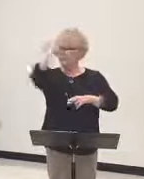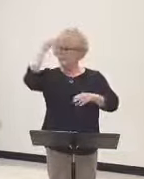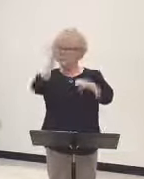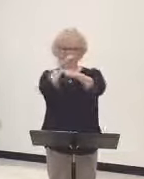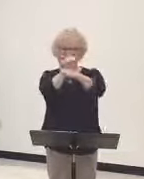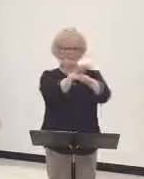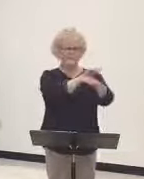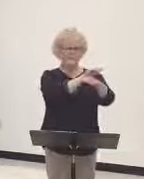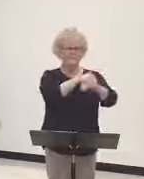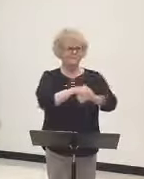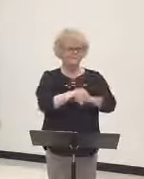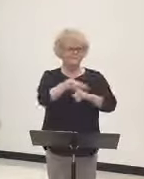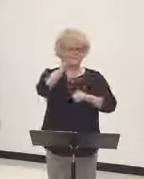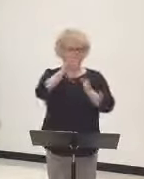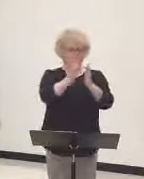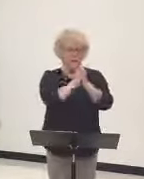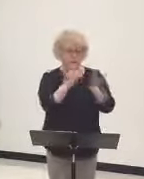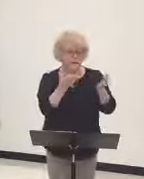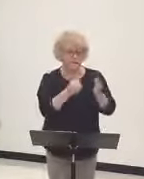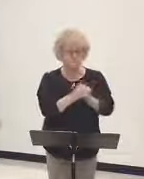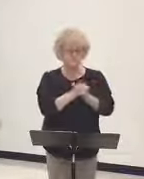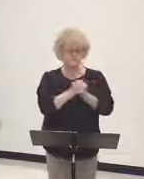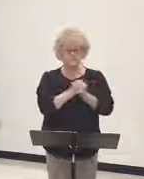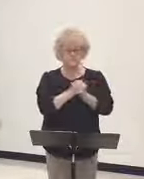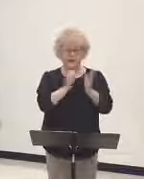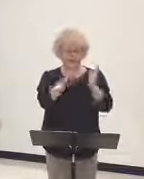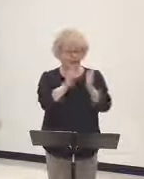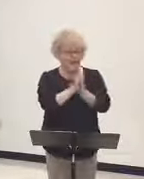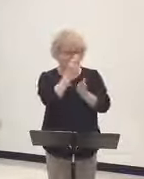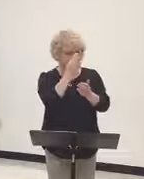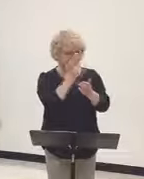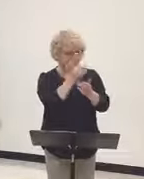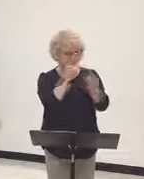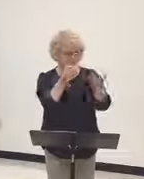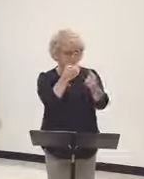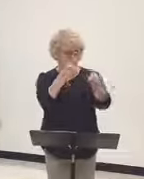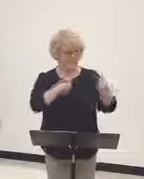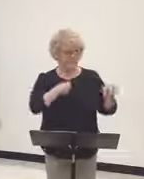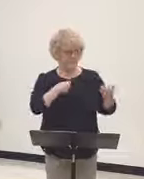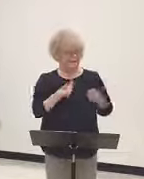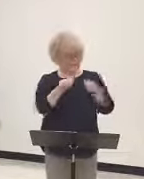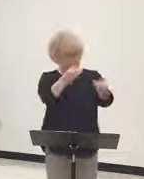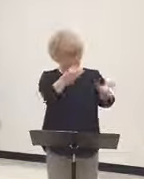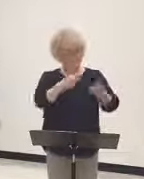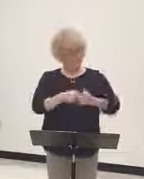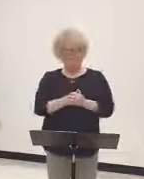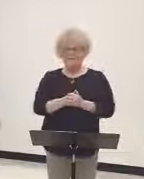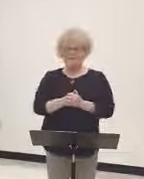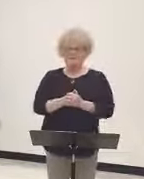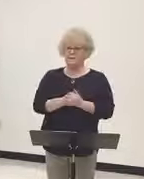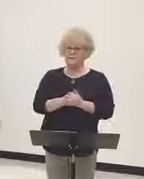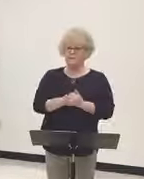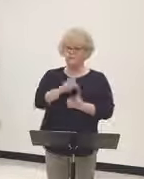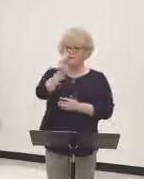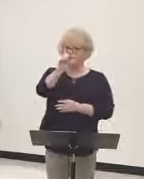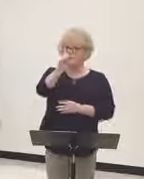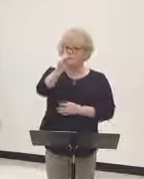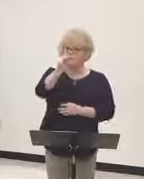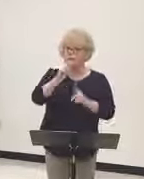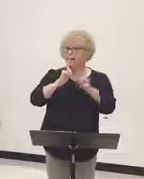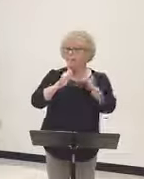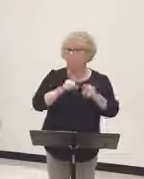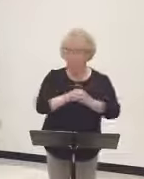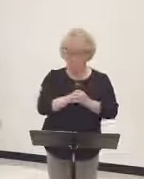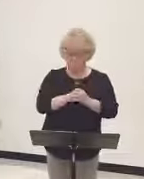night. God asked, "Ask something of me, and I will give it to you." Solomon